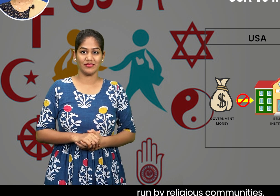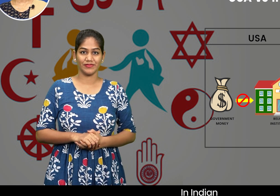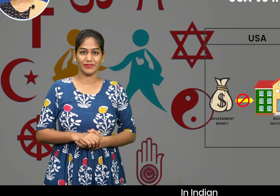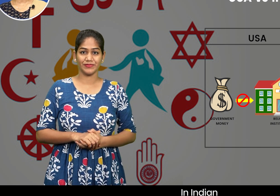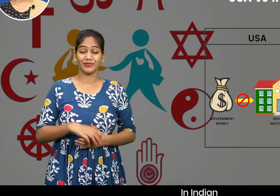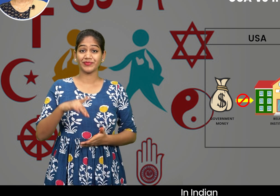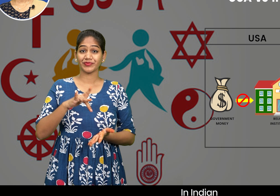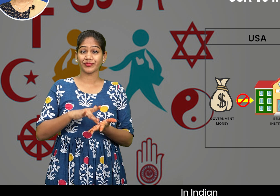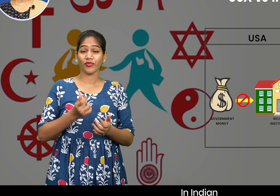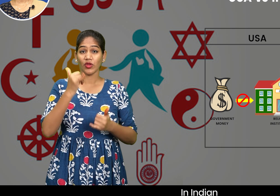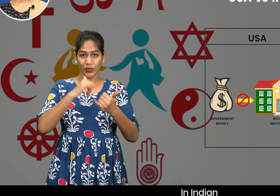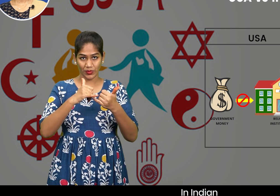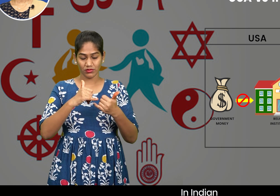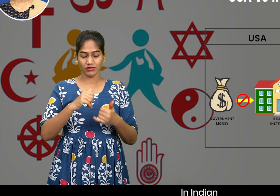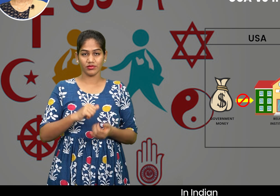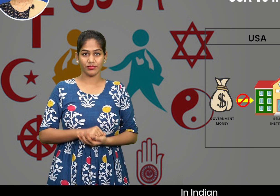In India,